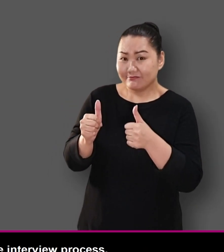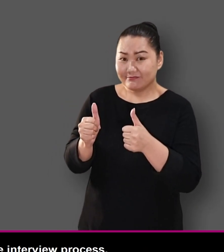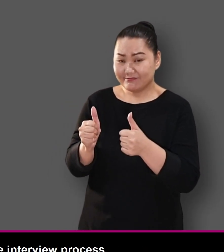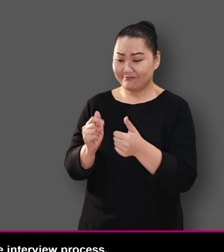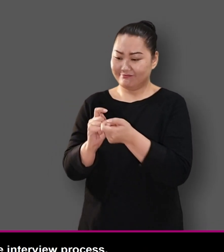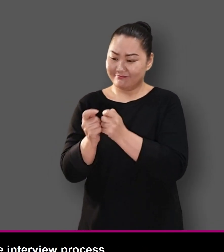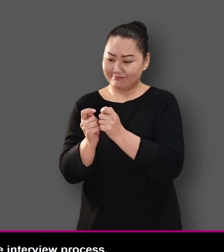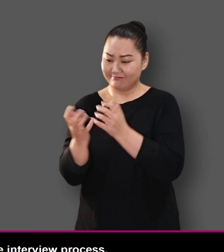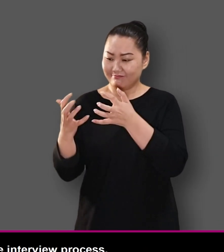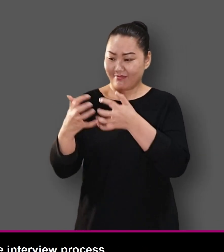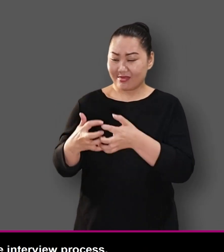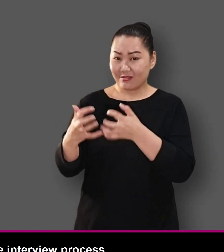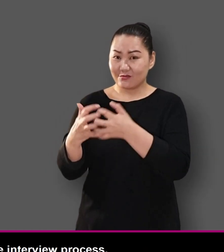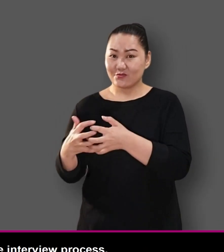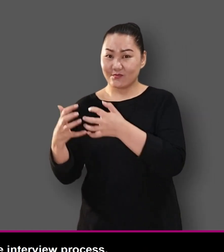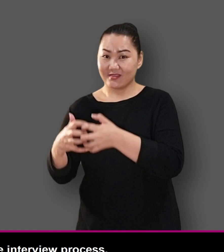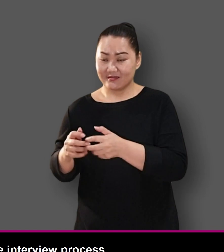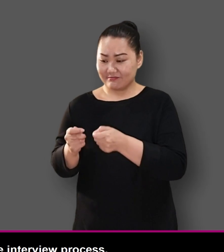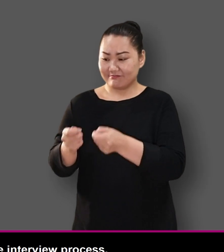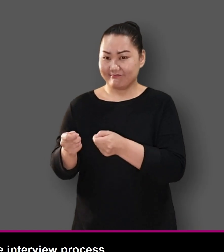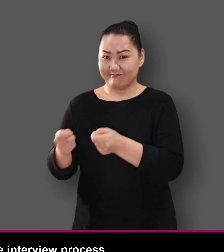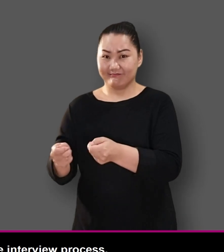throughout the interview process.